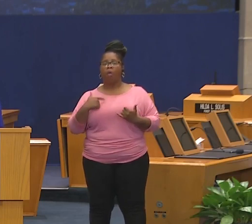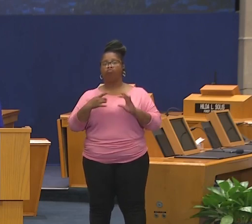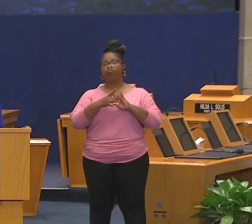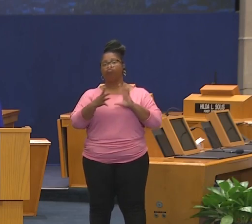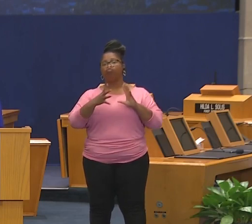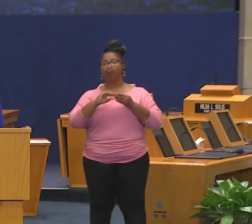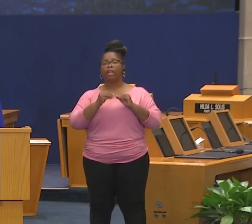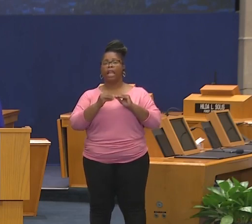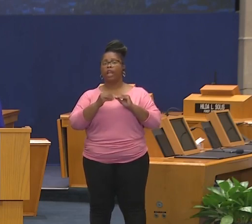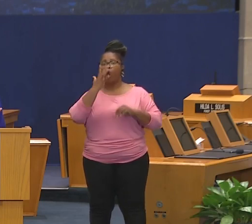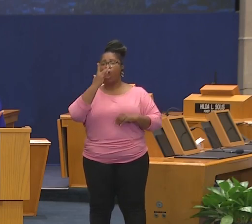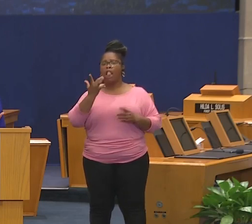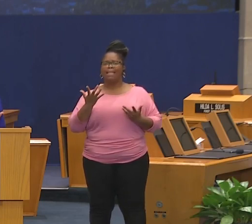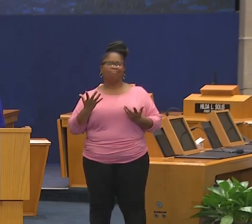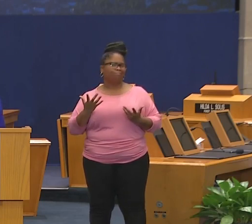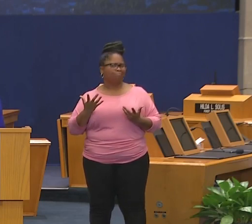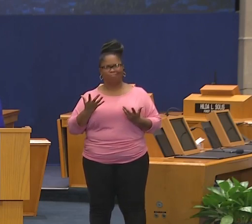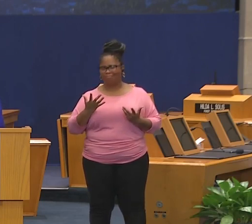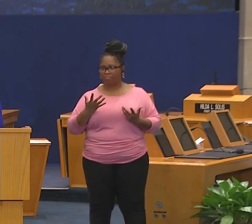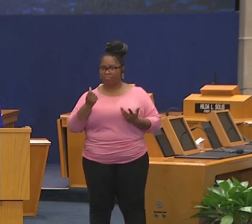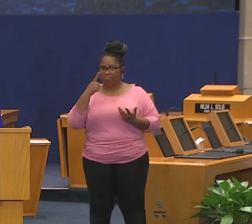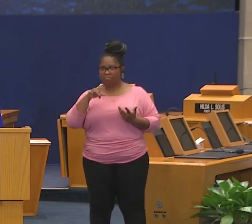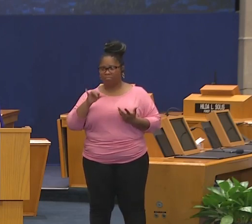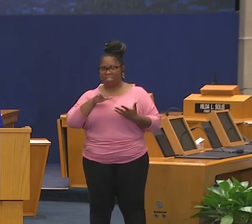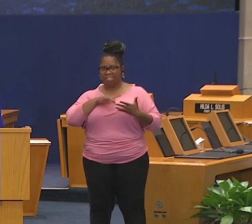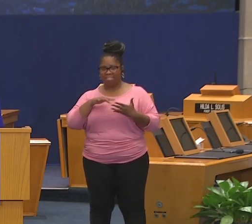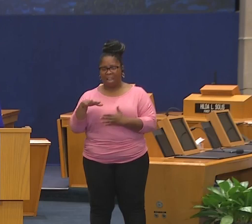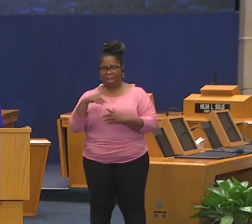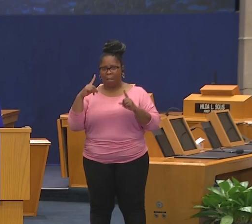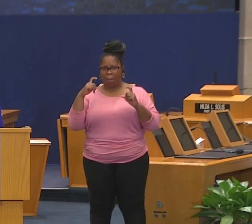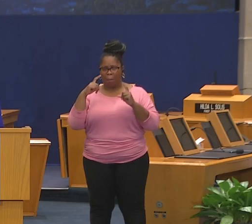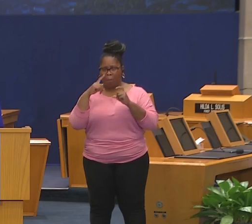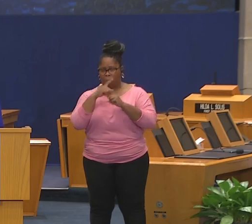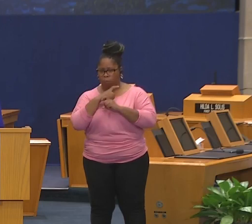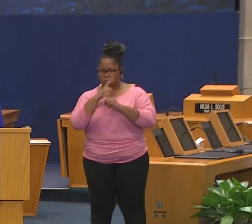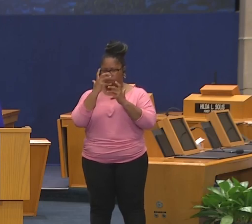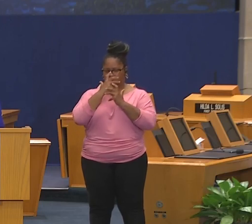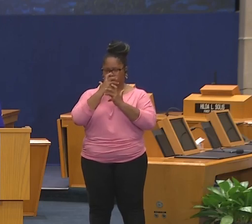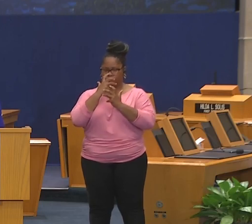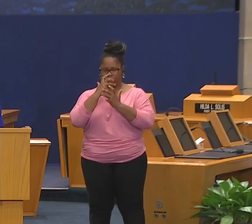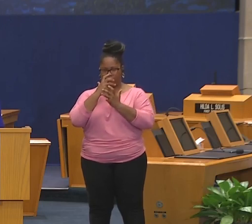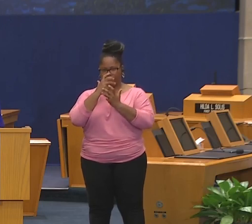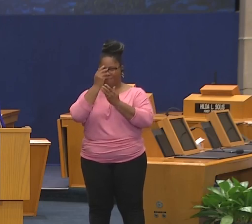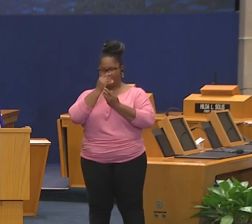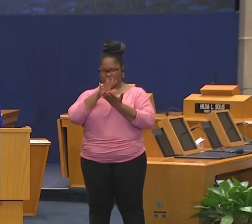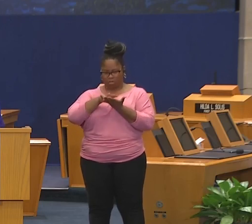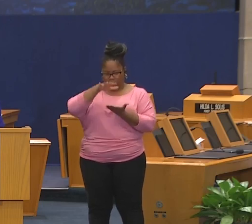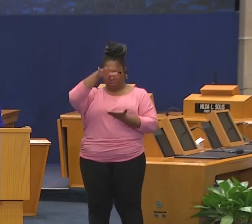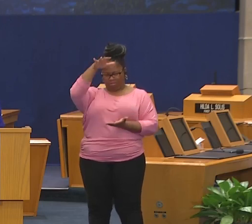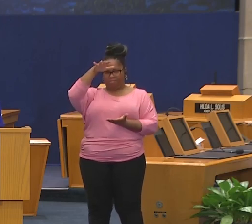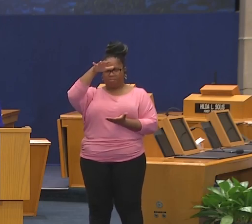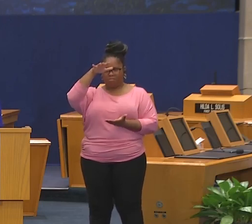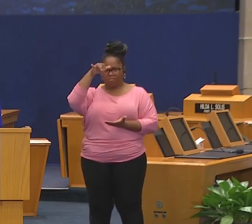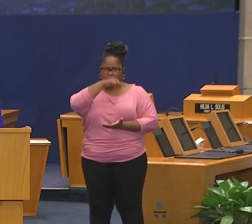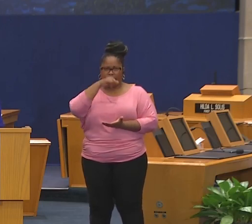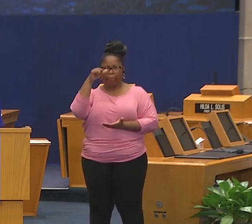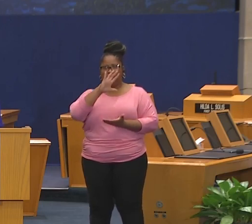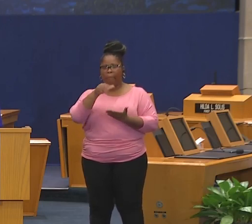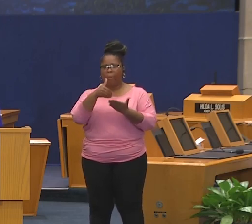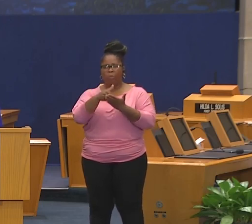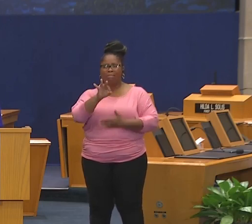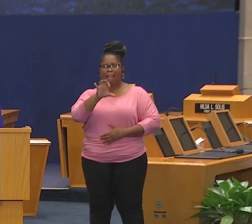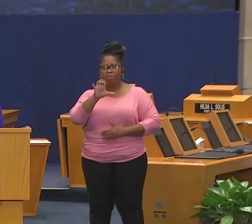data early because it was a complex study. We collected a lot of information. I believe that we had close to 900 people that were in